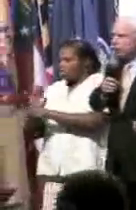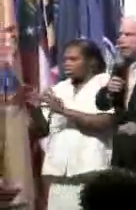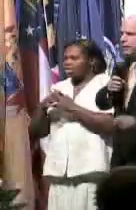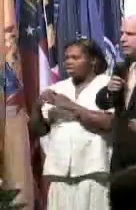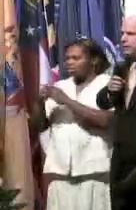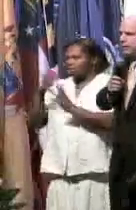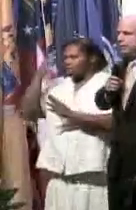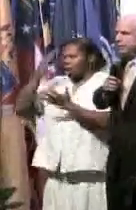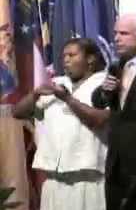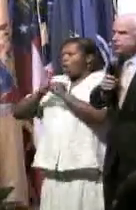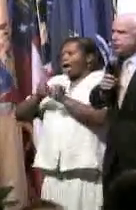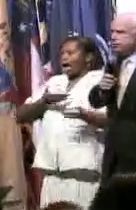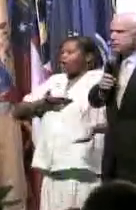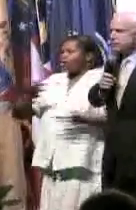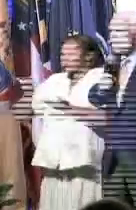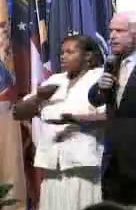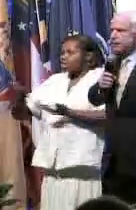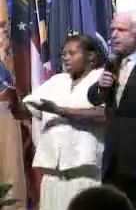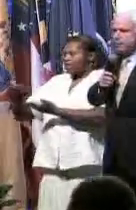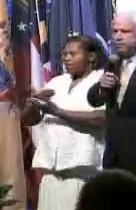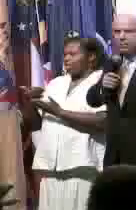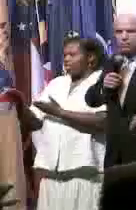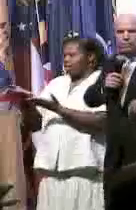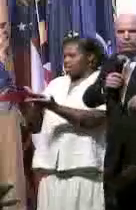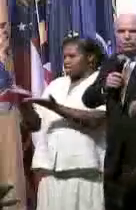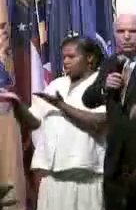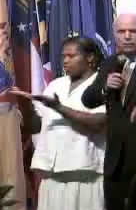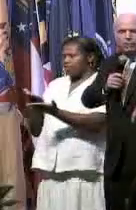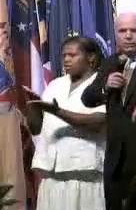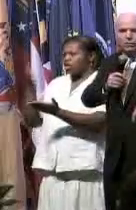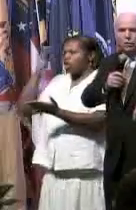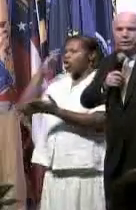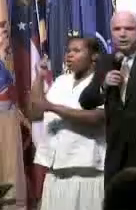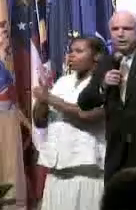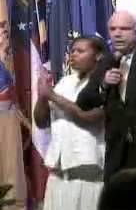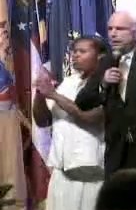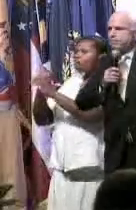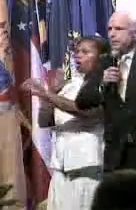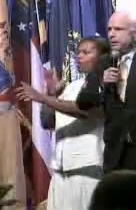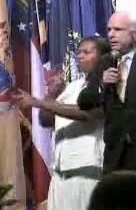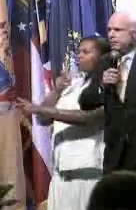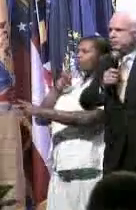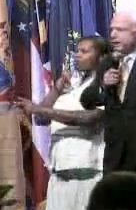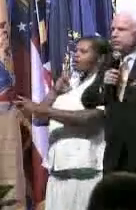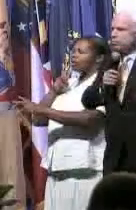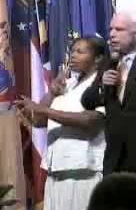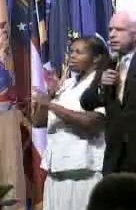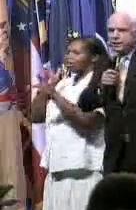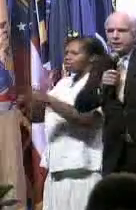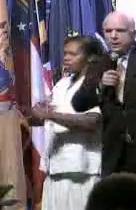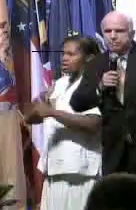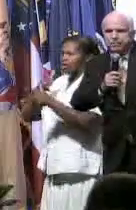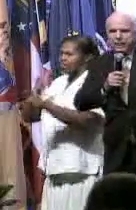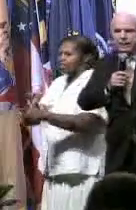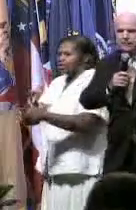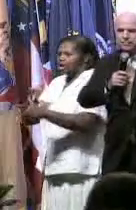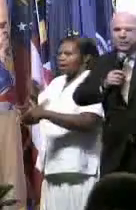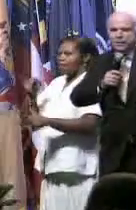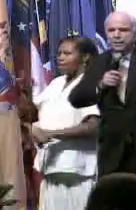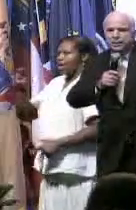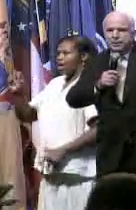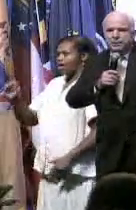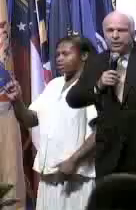America that know how to deliver goods and services. You know that where there was a truck full of water that ended up, bottles of water that ended up in